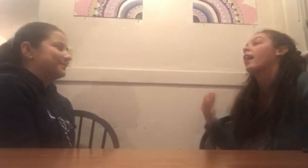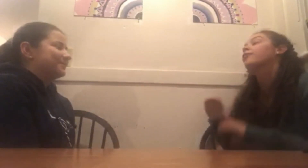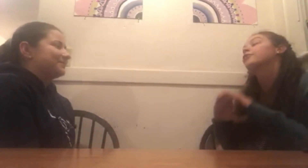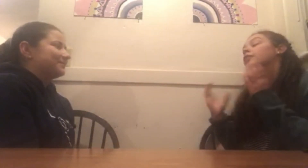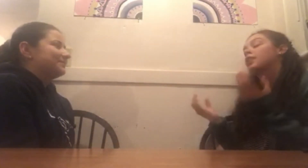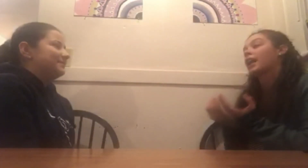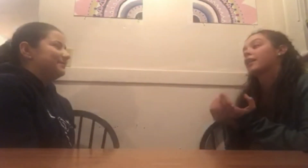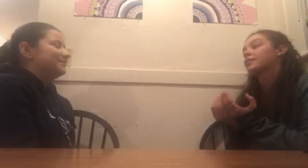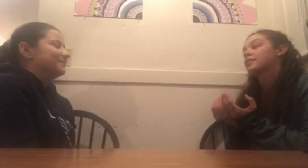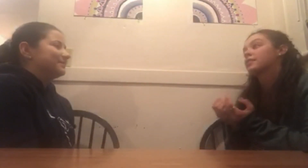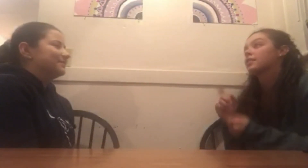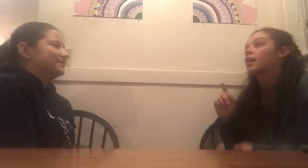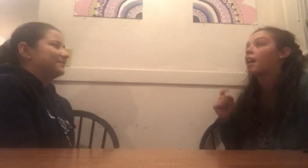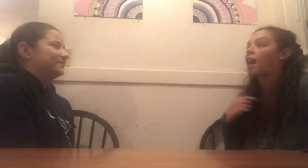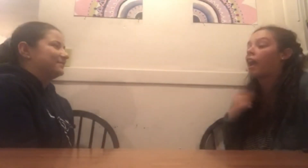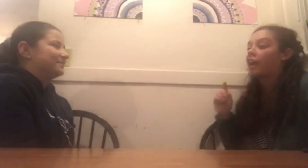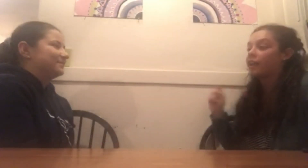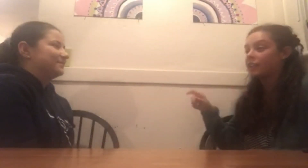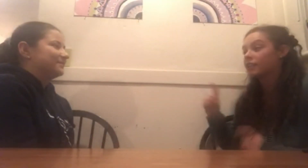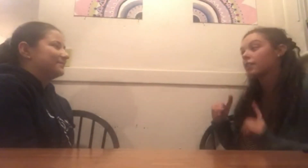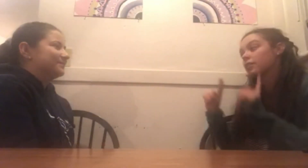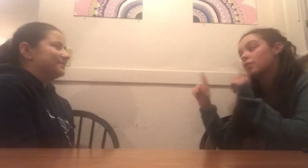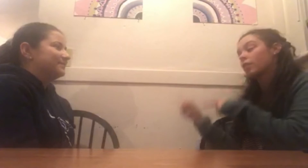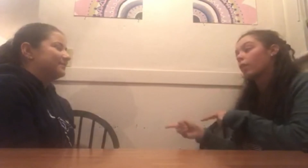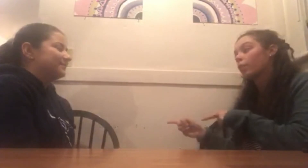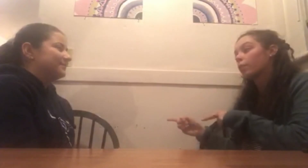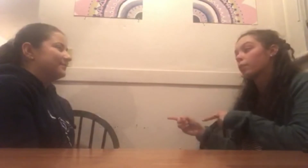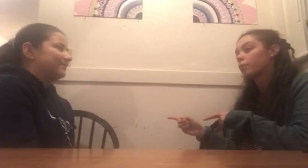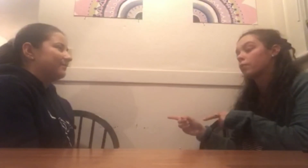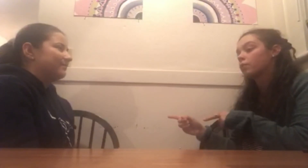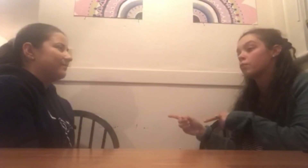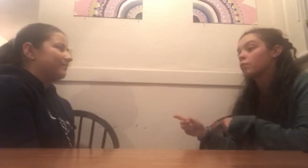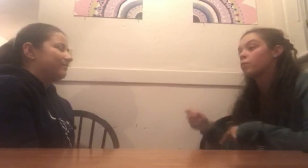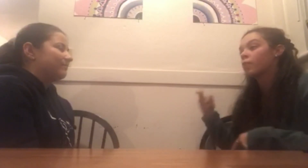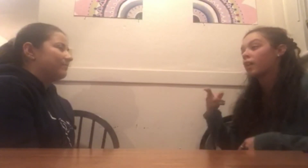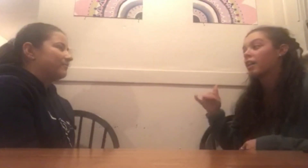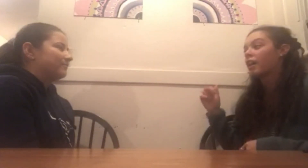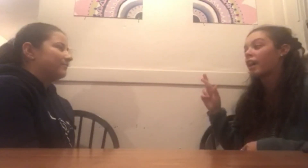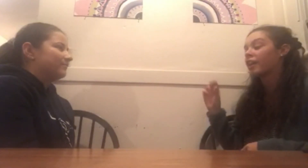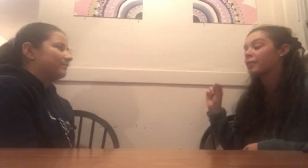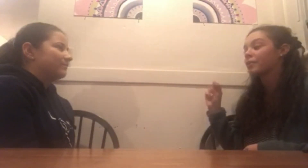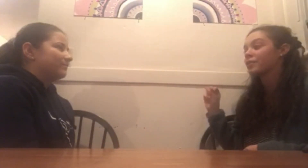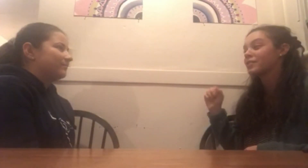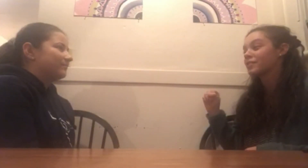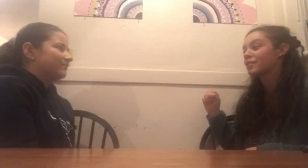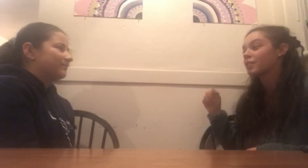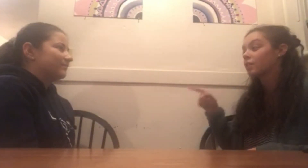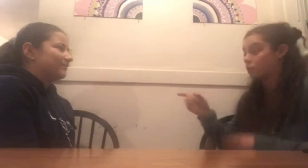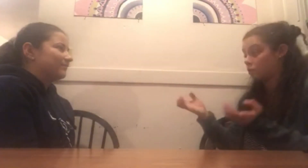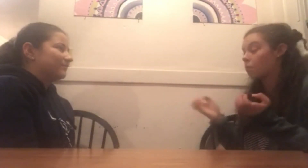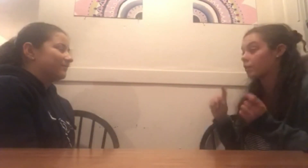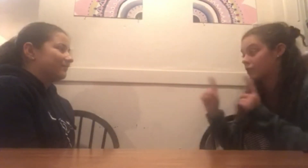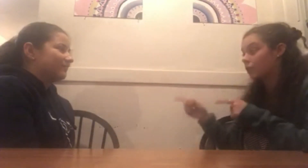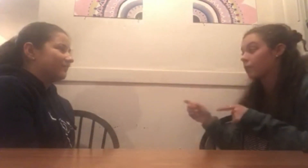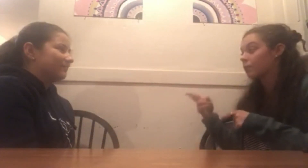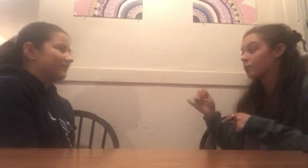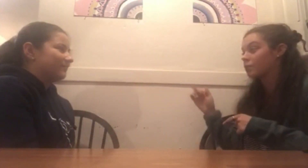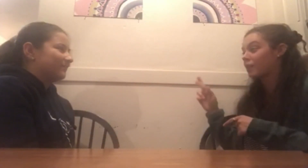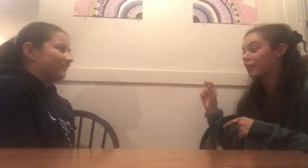After class, I need to go to Hiram's. You want to go to